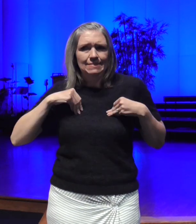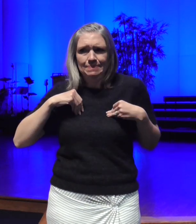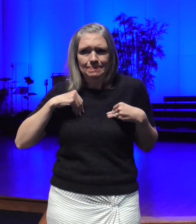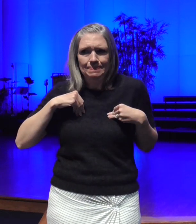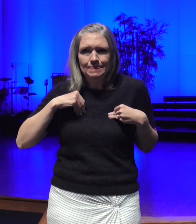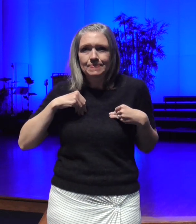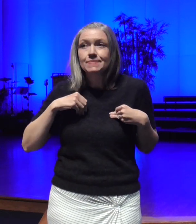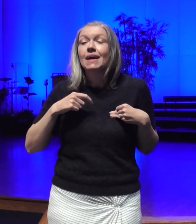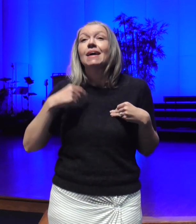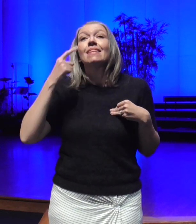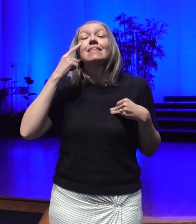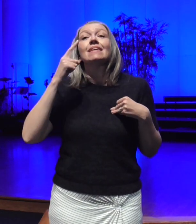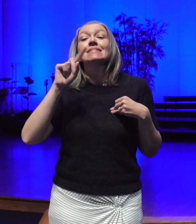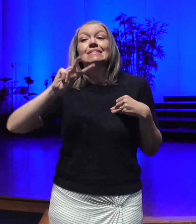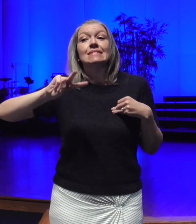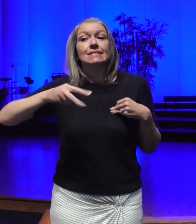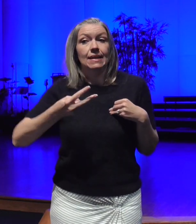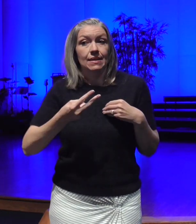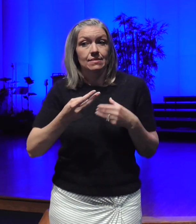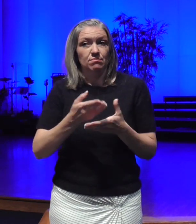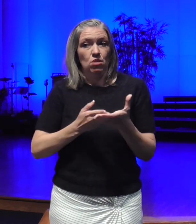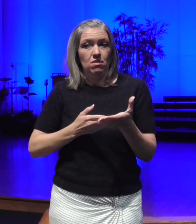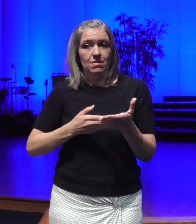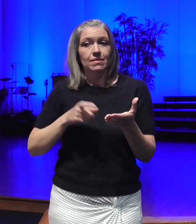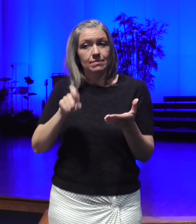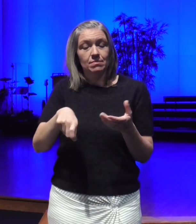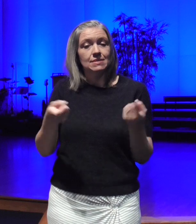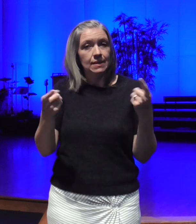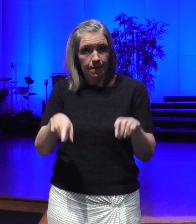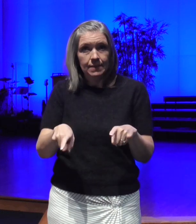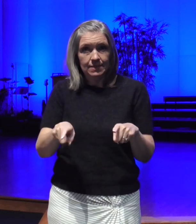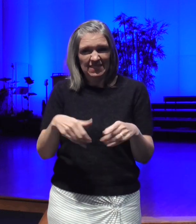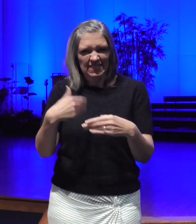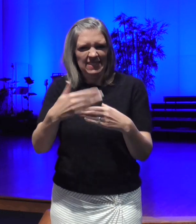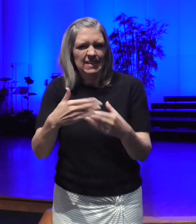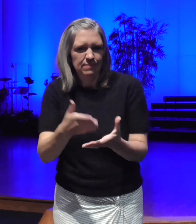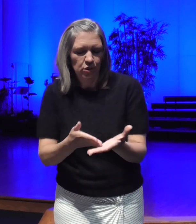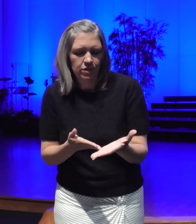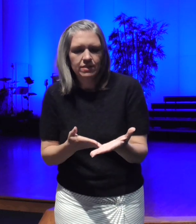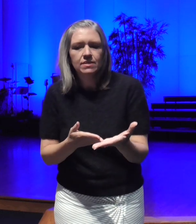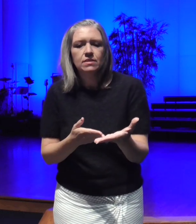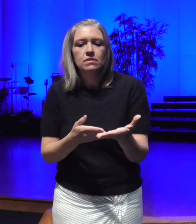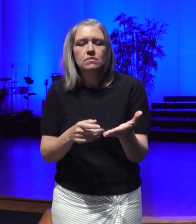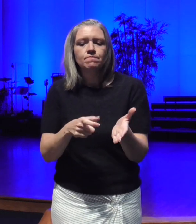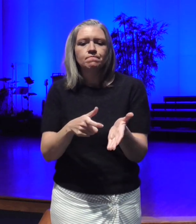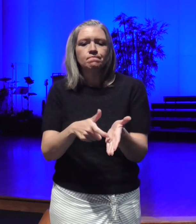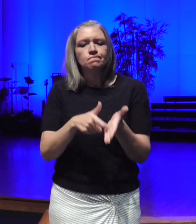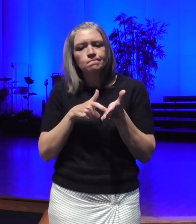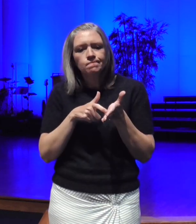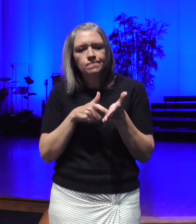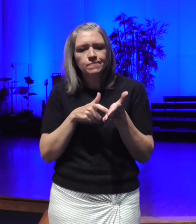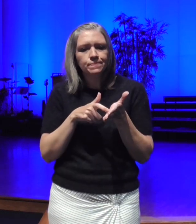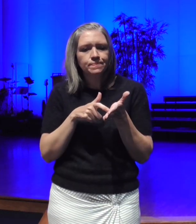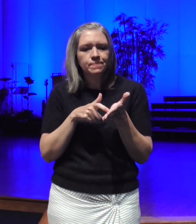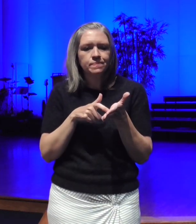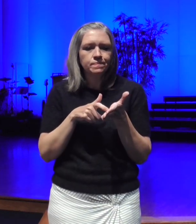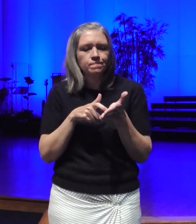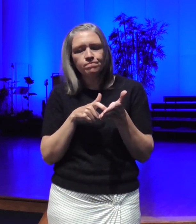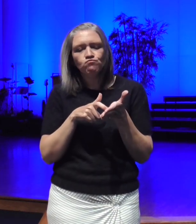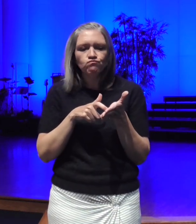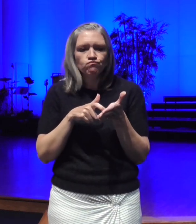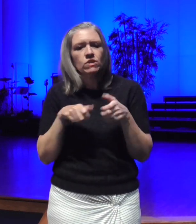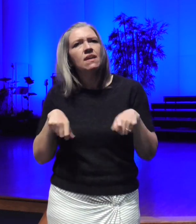I think then the second step that has to happen comes with allowing